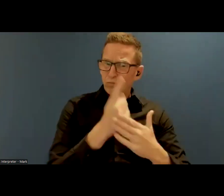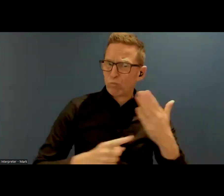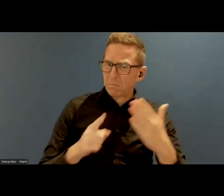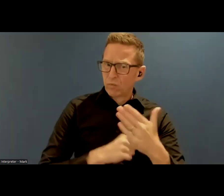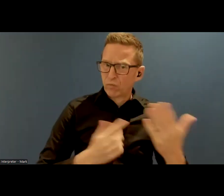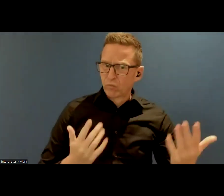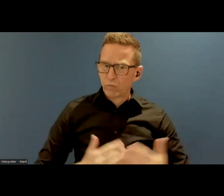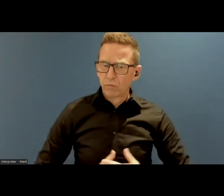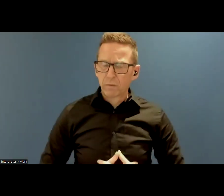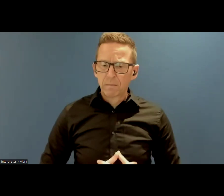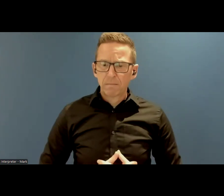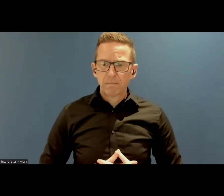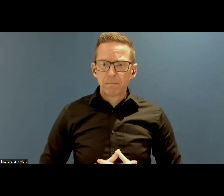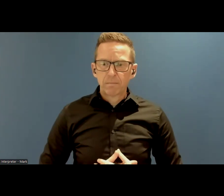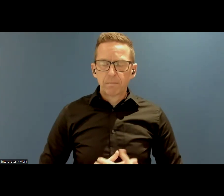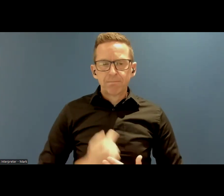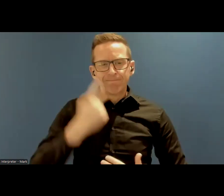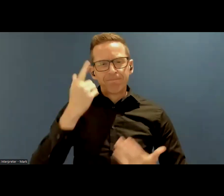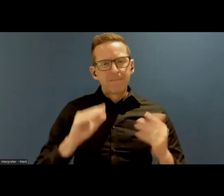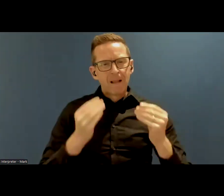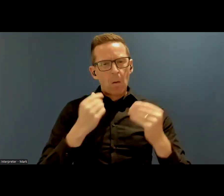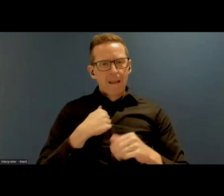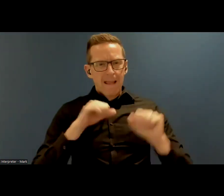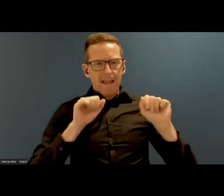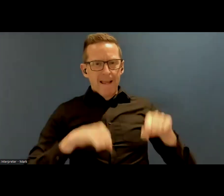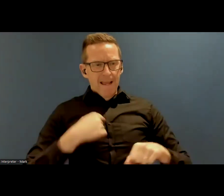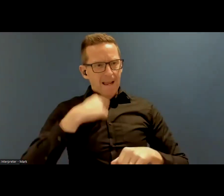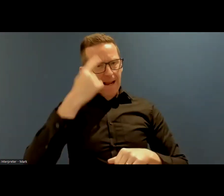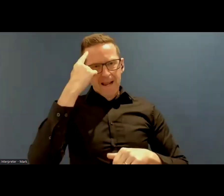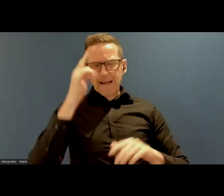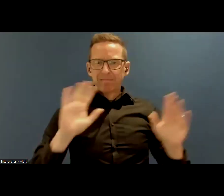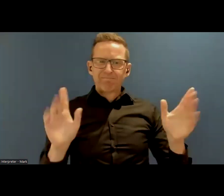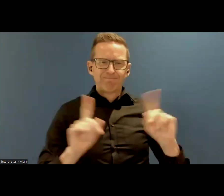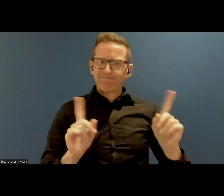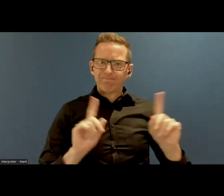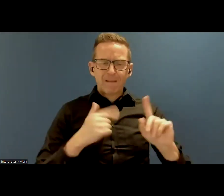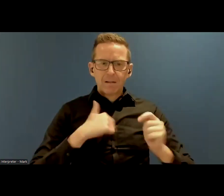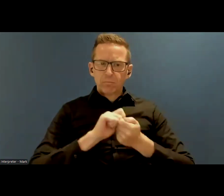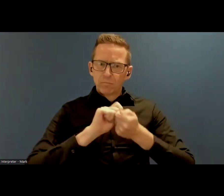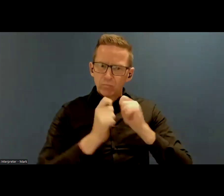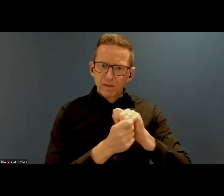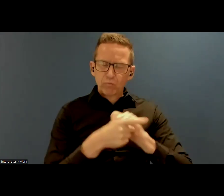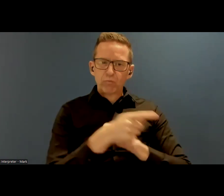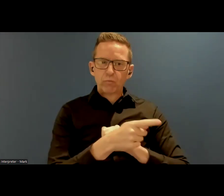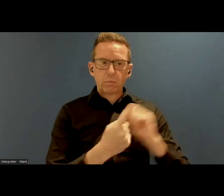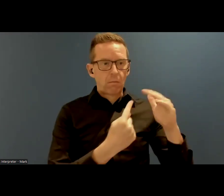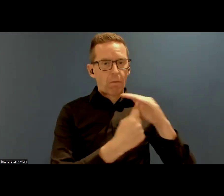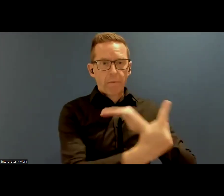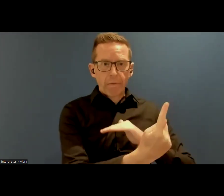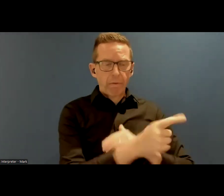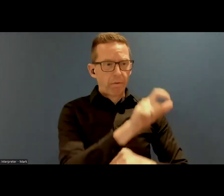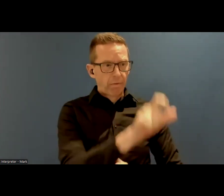the only way we can realize the reversal of the institutionalization of disability is